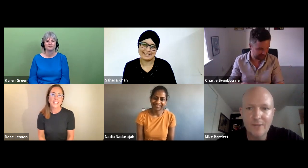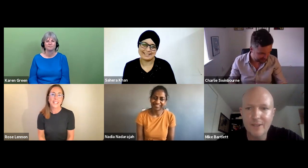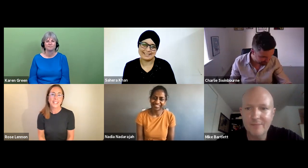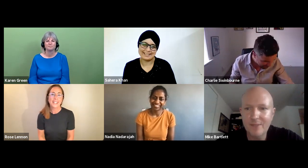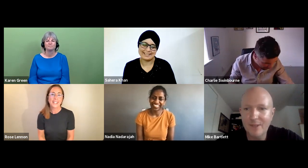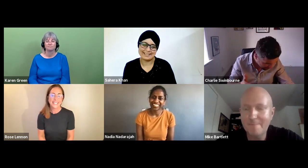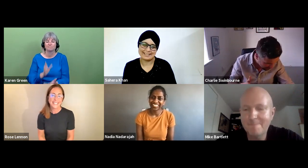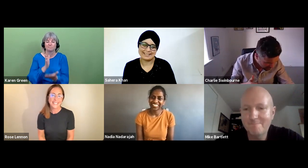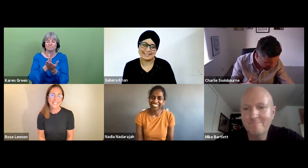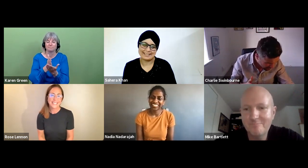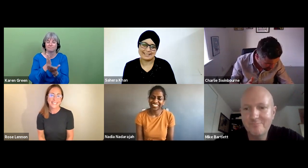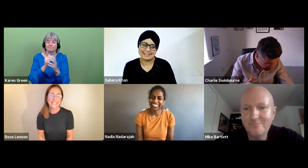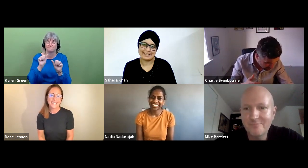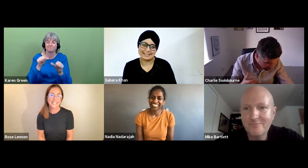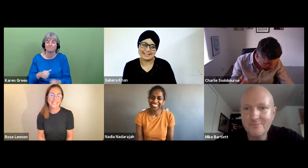Definitely, definitely.